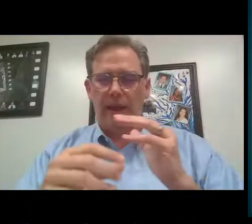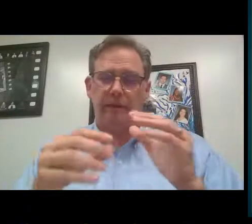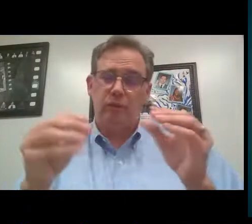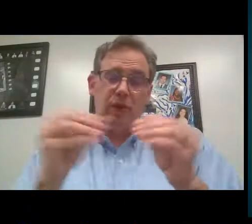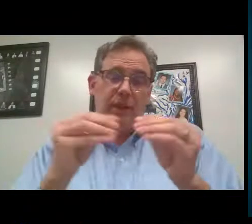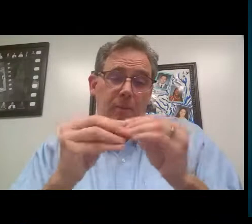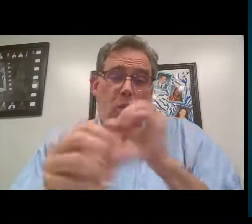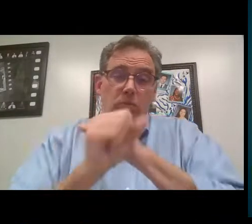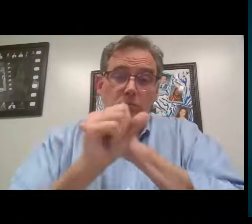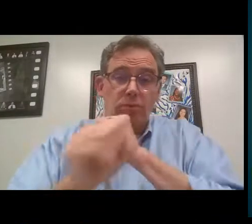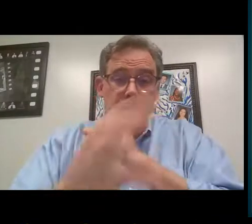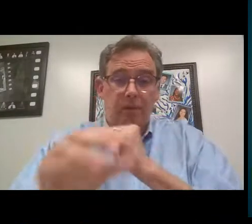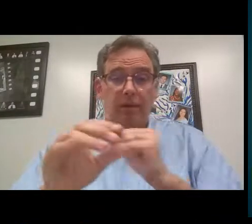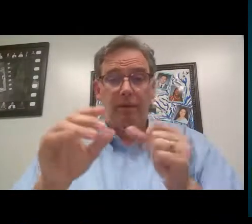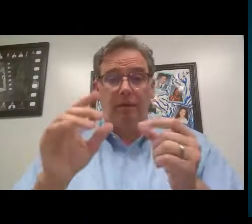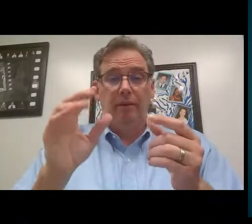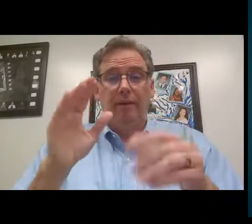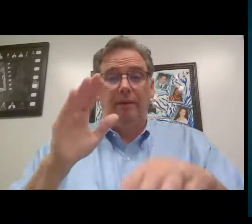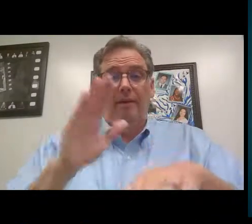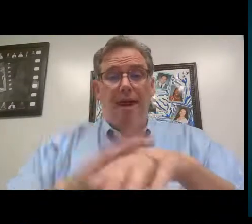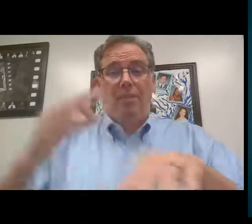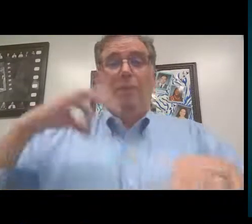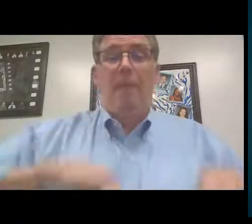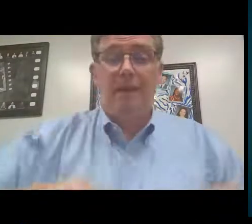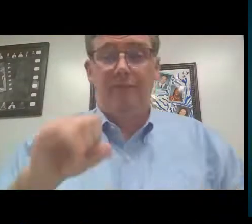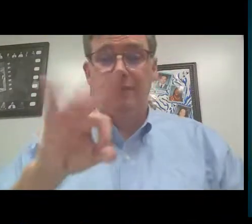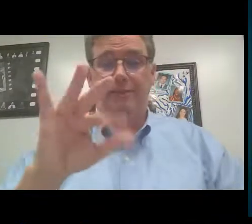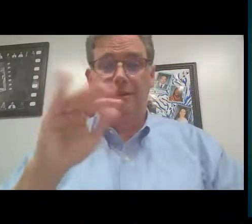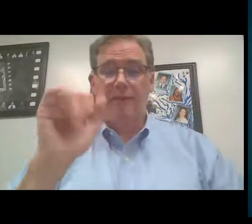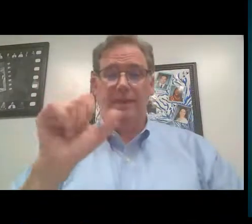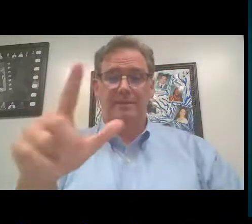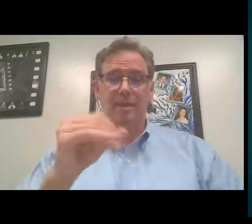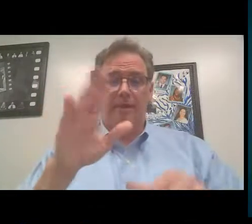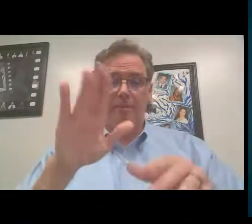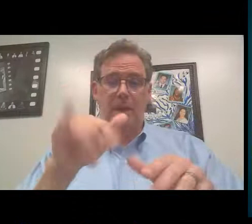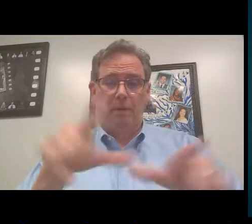It's something we really need to talk about.